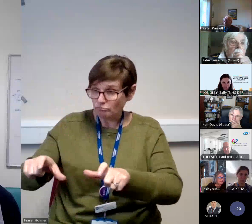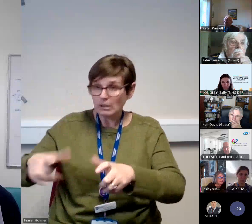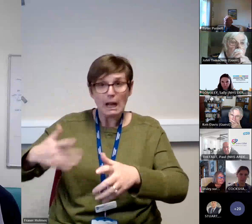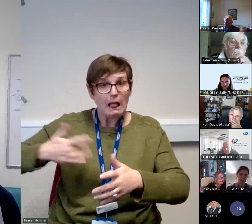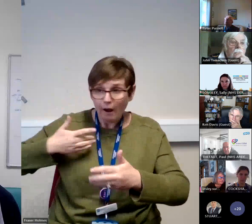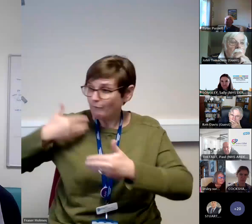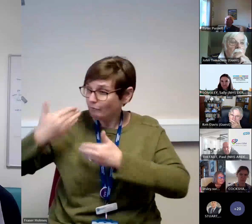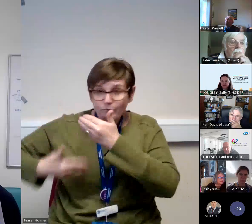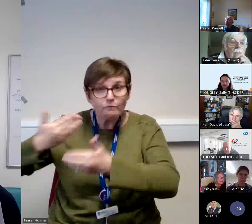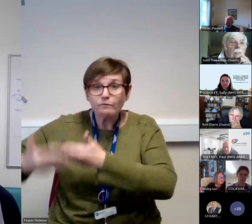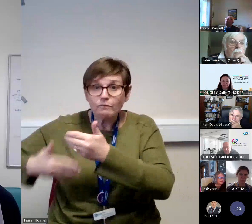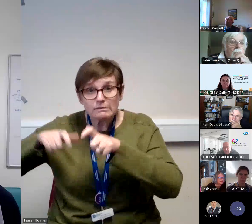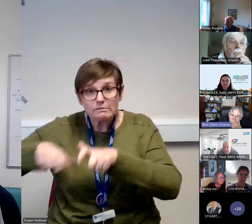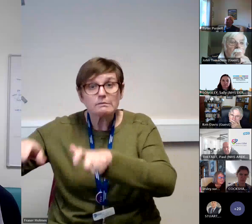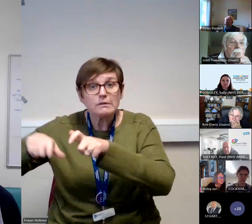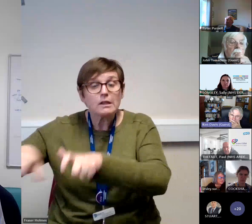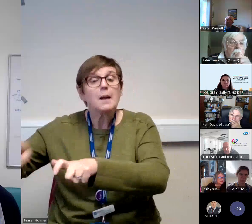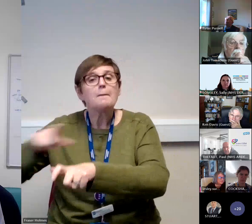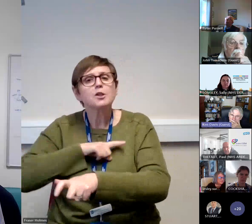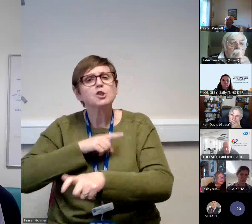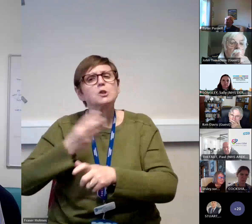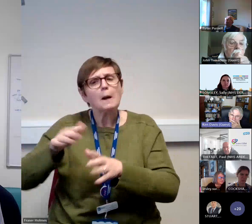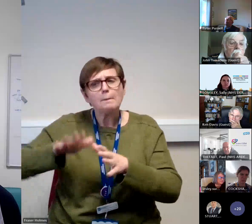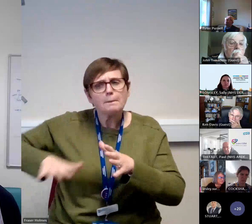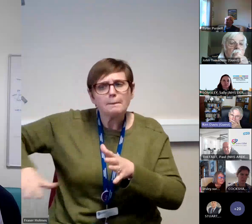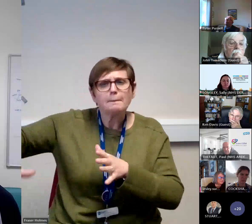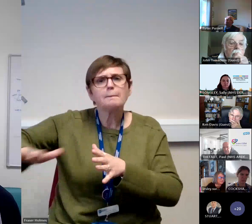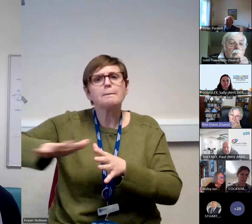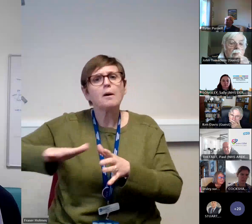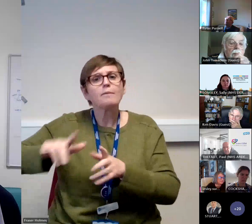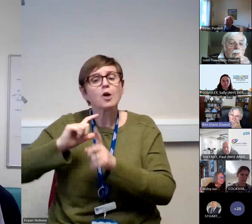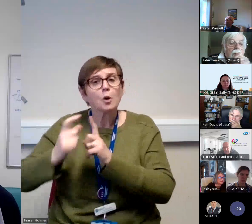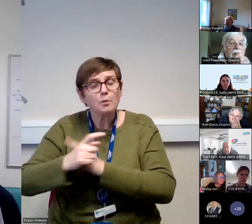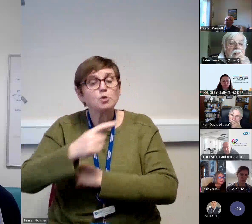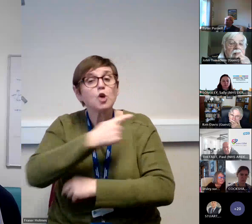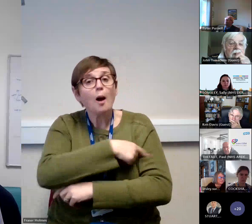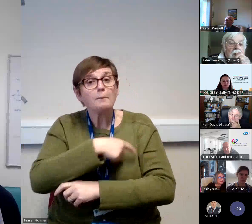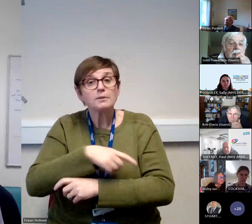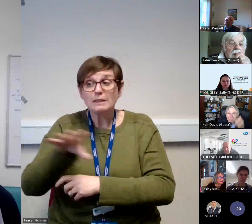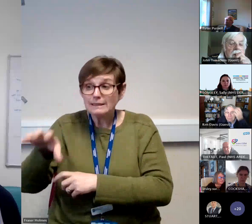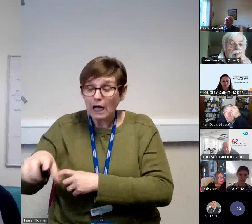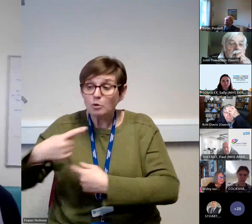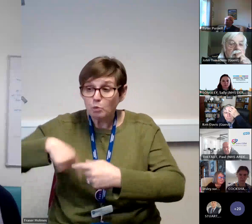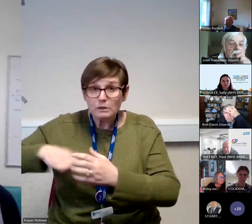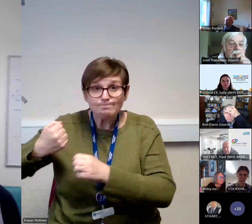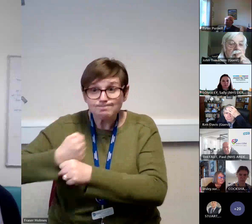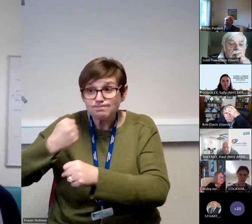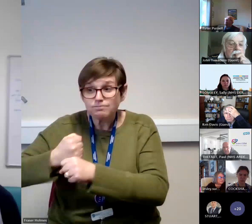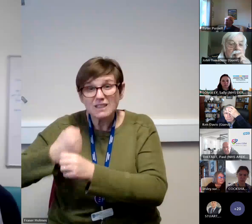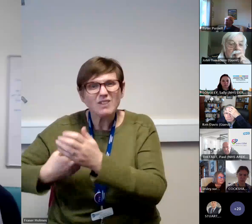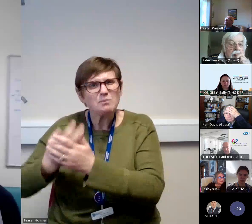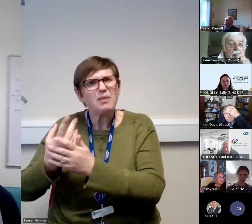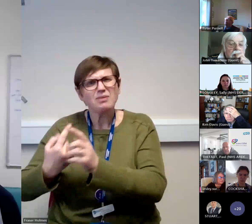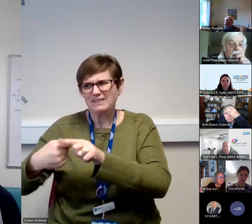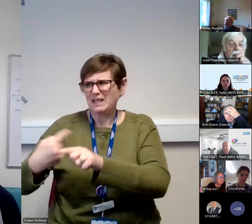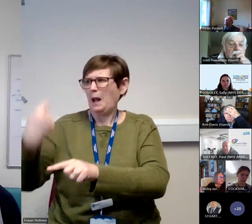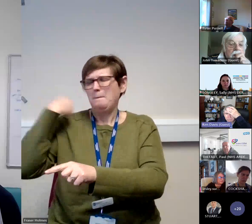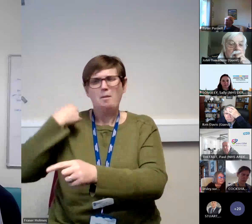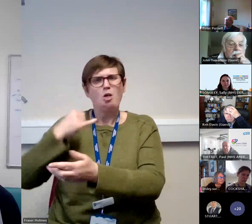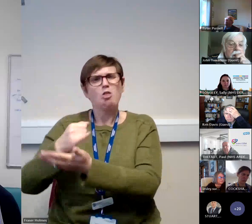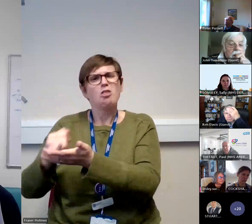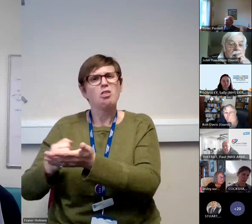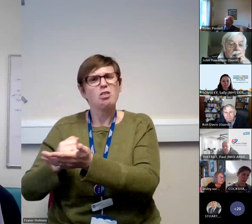thriving. Some of the estate in some of our community hospital sites that we're developing was pretty poor, frankly, before we've had